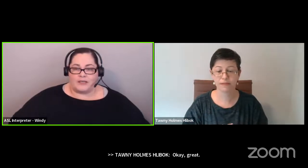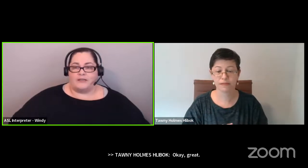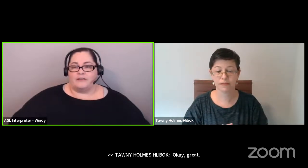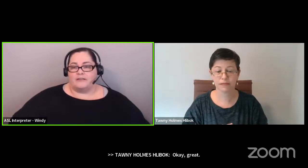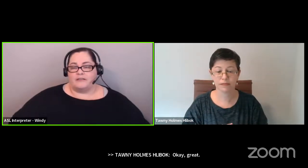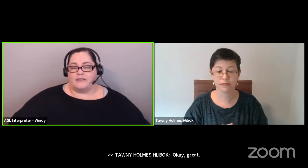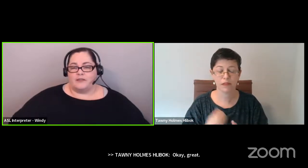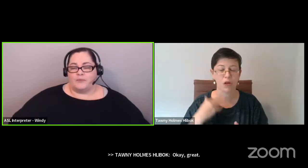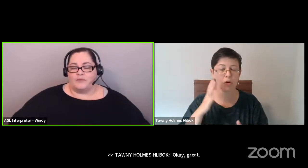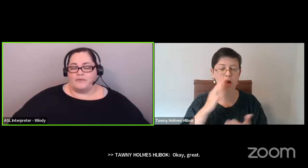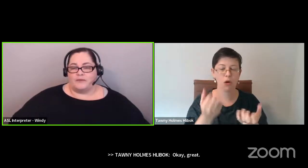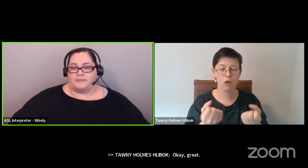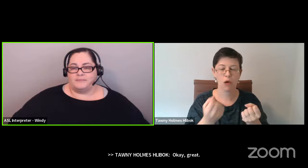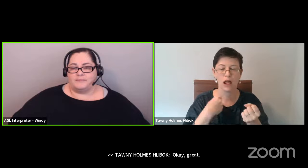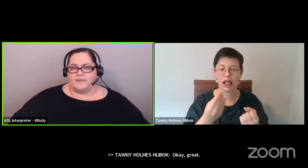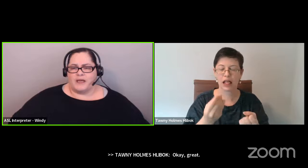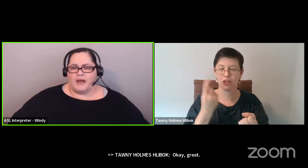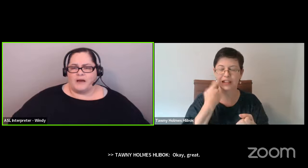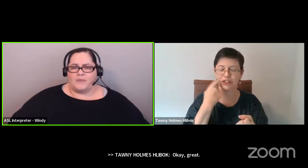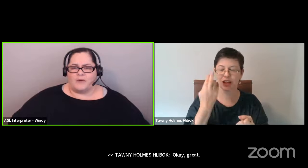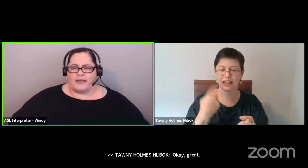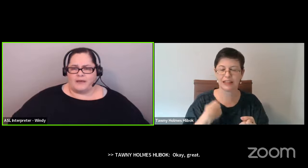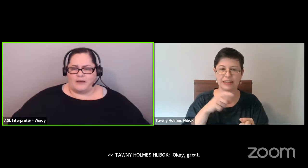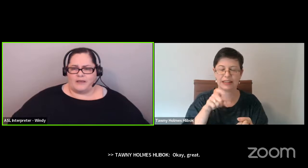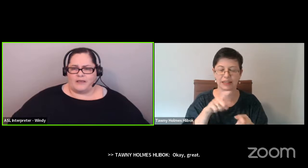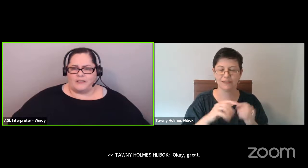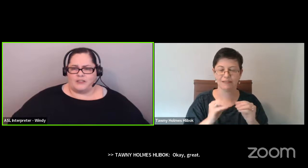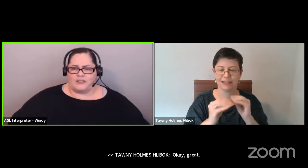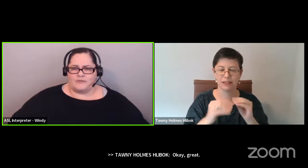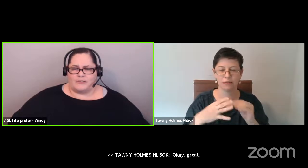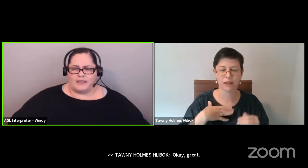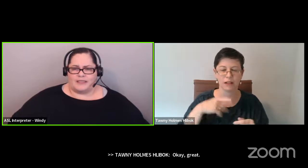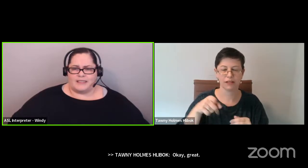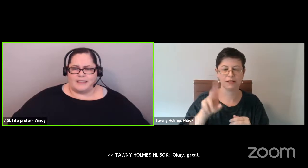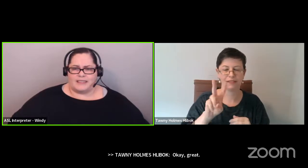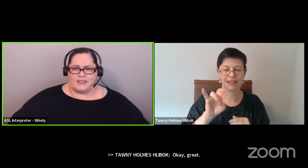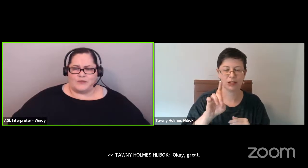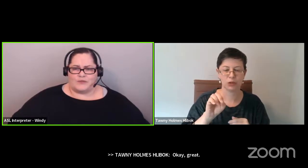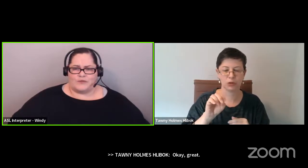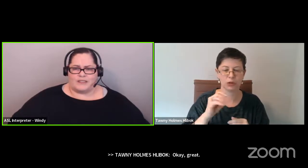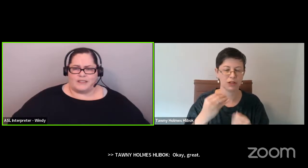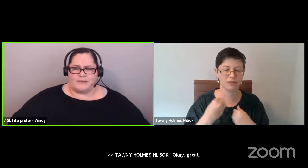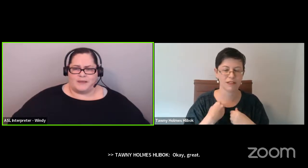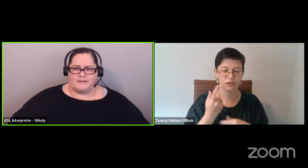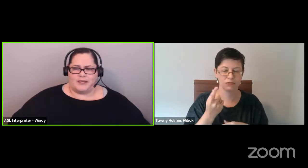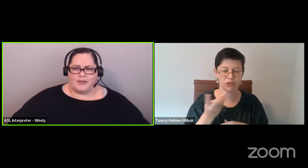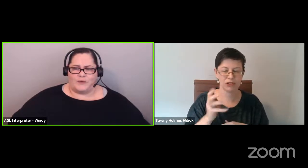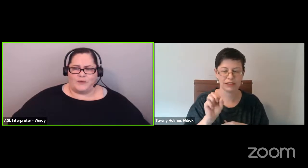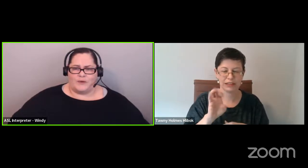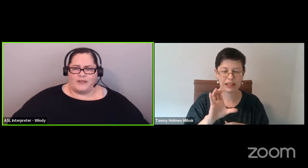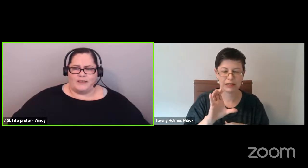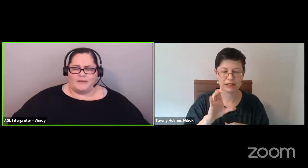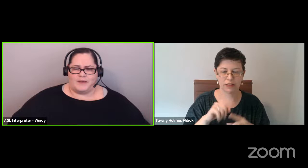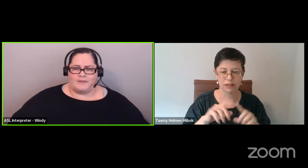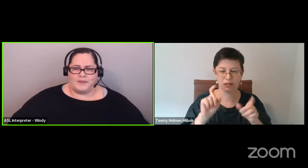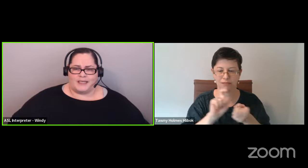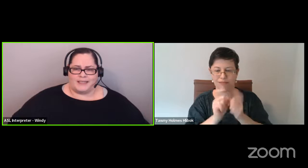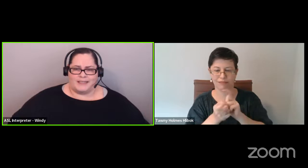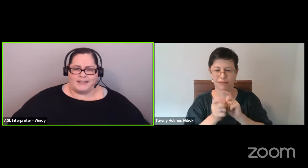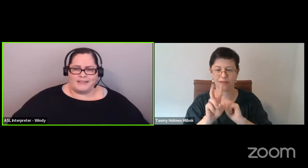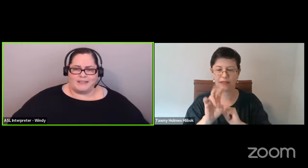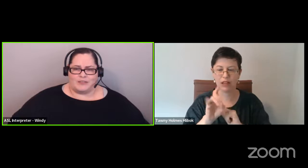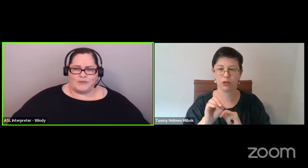want to share in the open forum? Hang on, I just realized I need to fix my video. Give me a